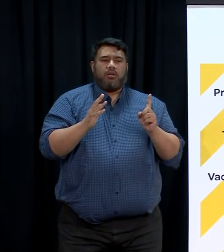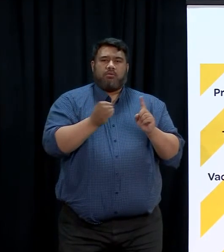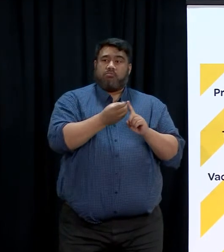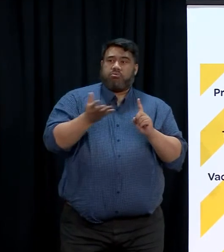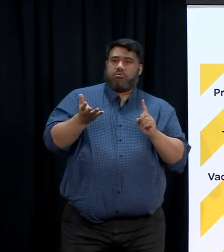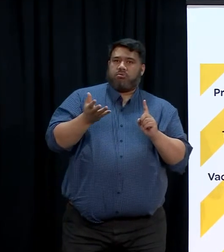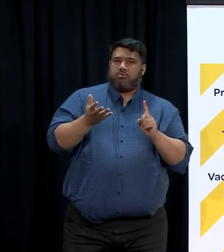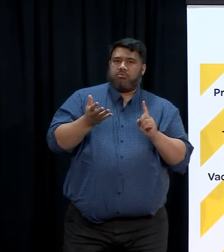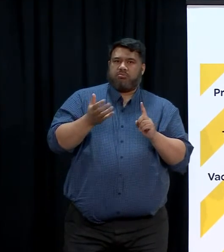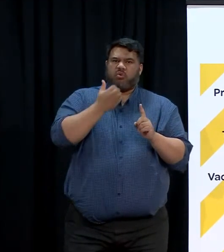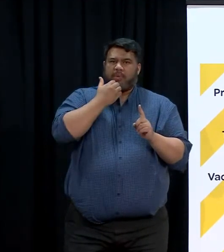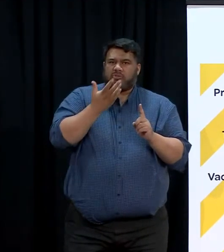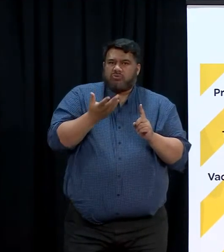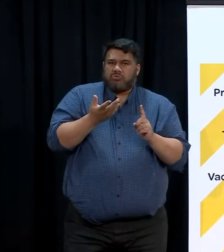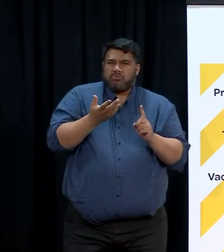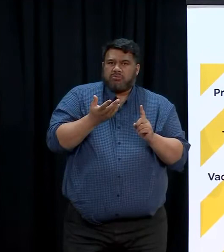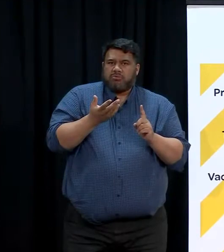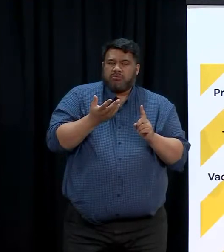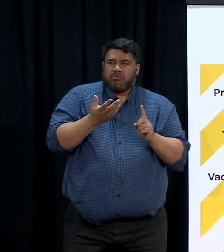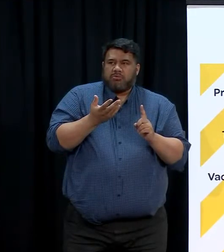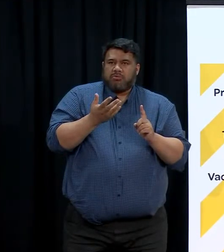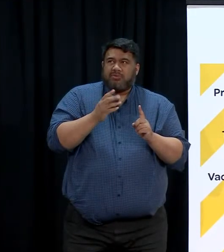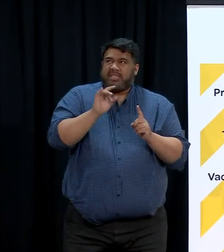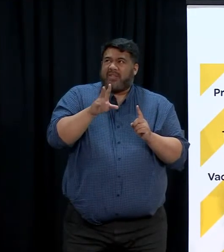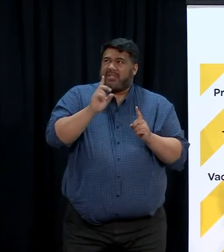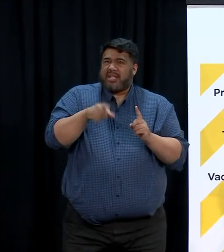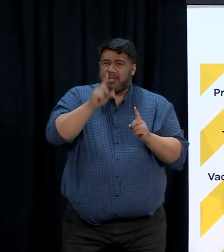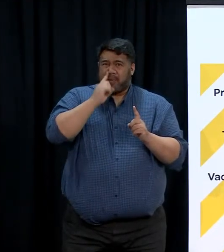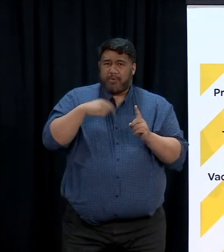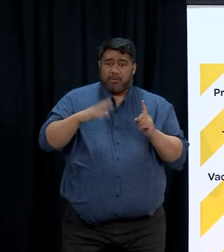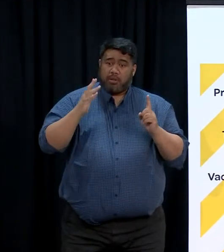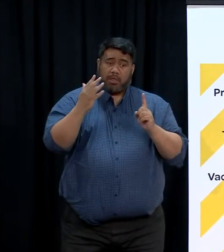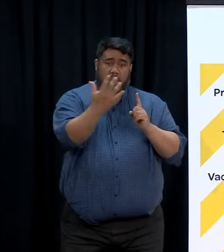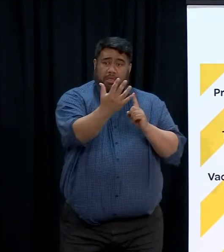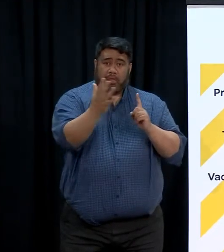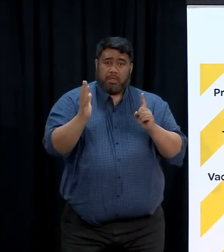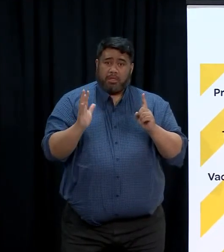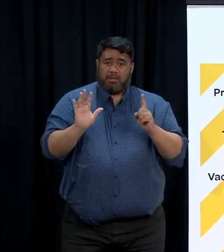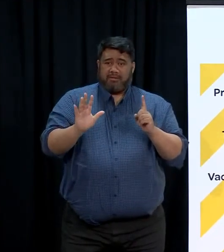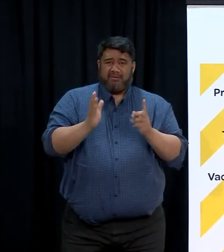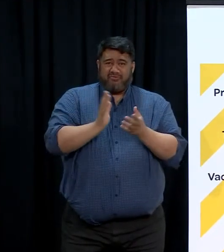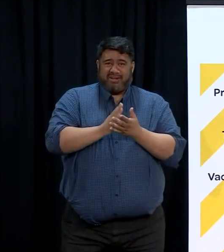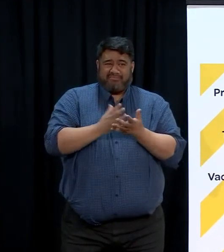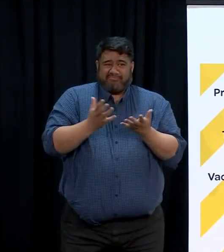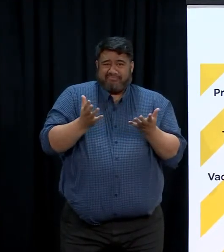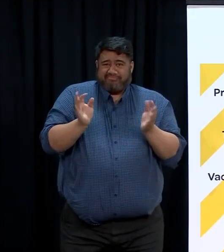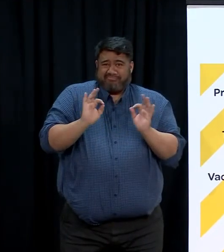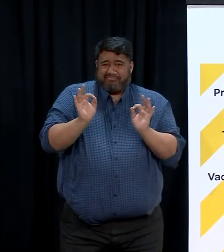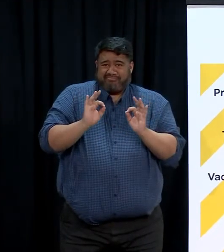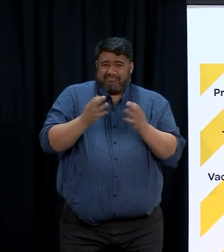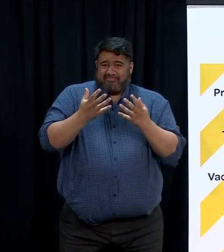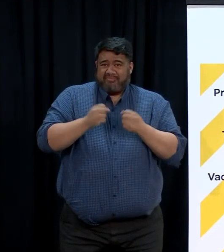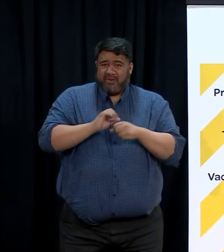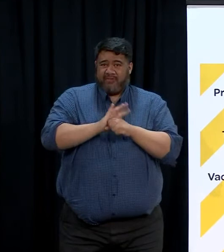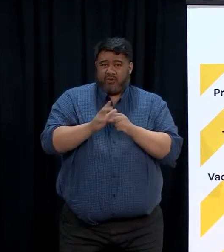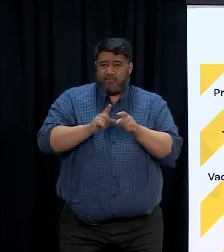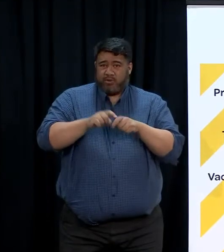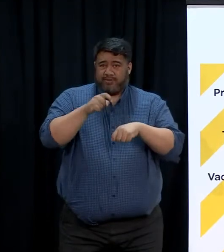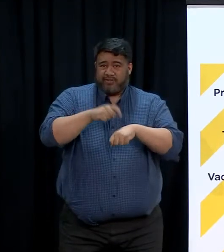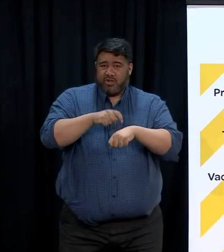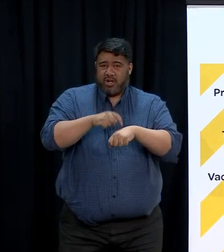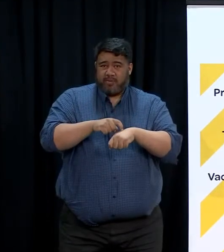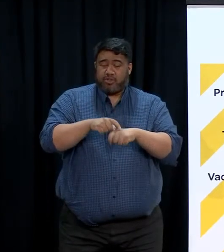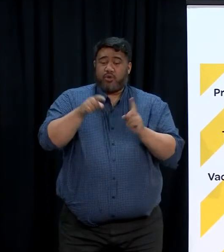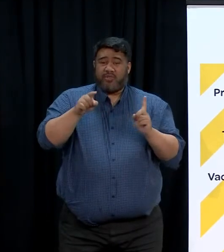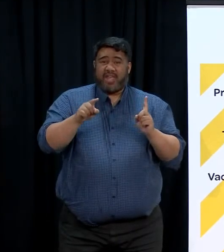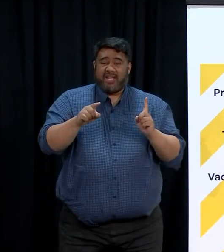casual interactions through the tens of thousands of people that initially in the outbreak we classified and followed up very rigorously. So